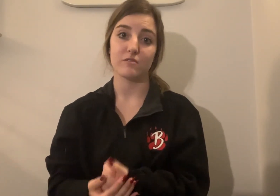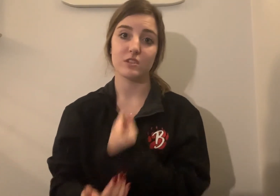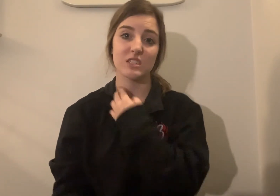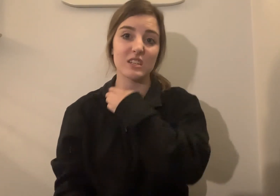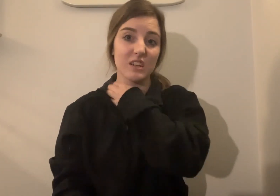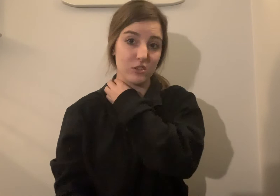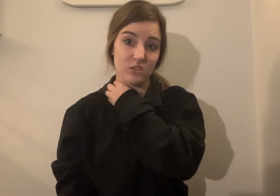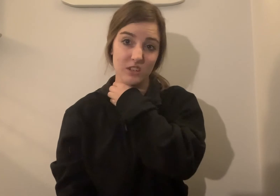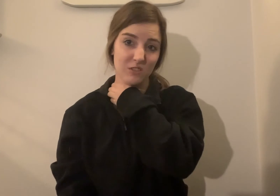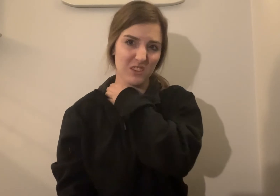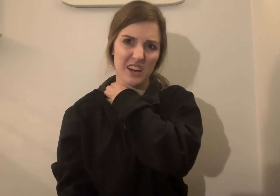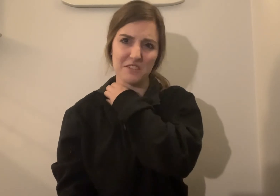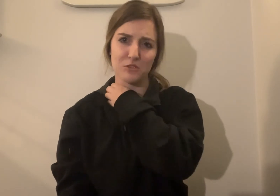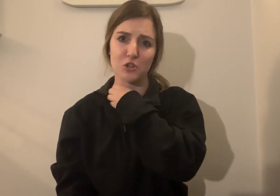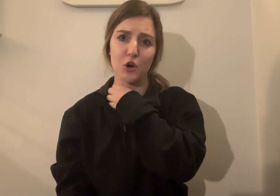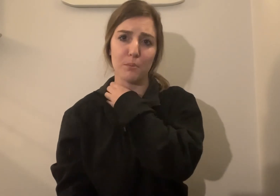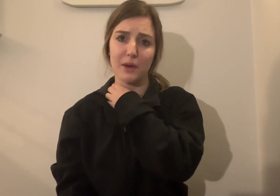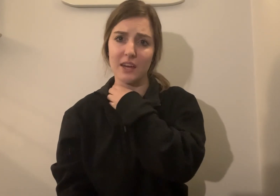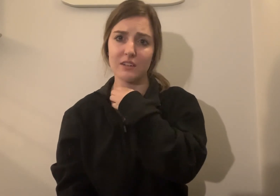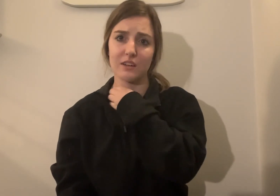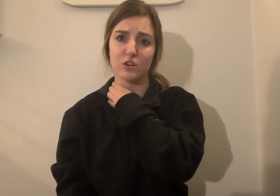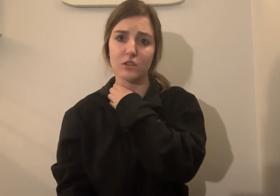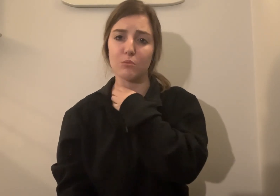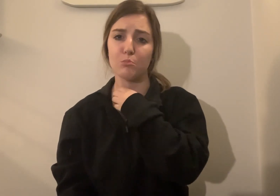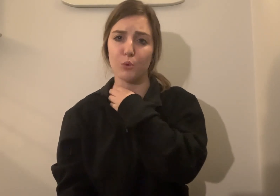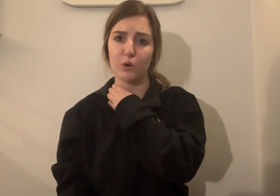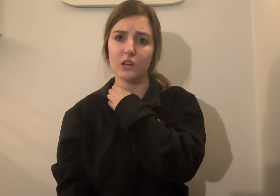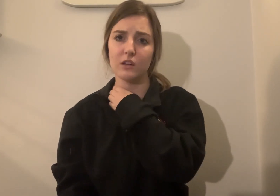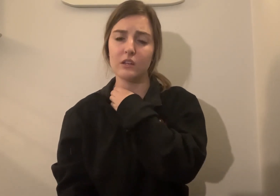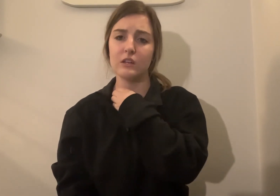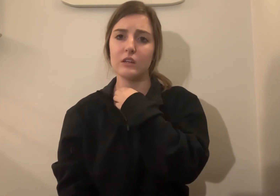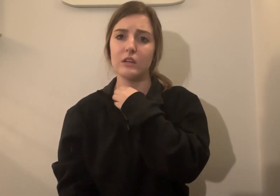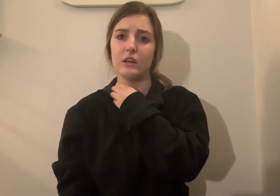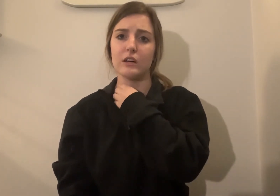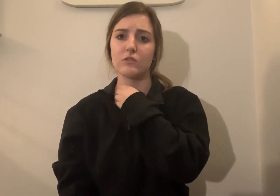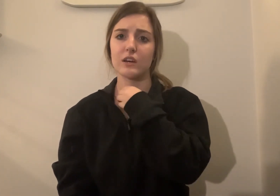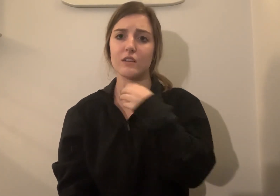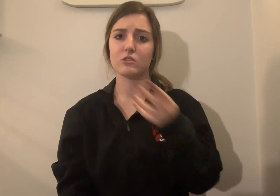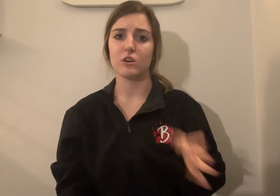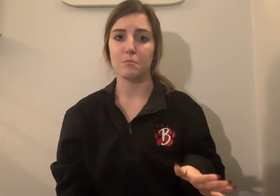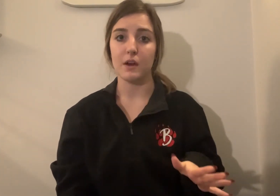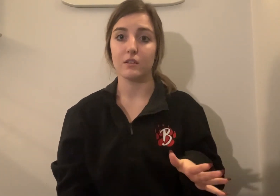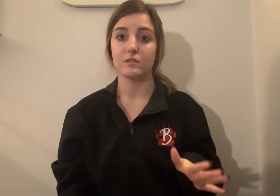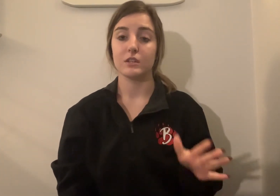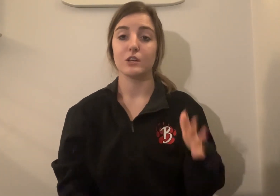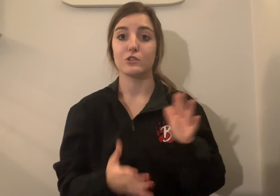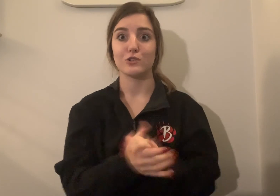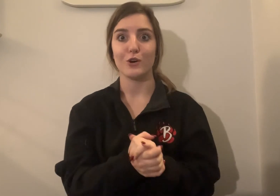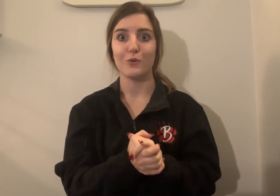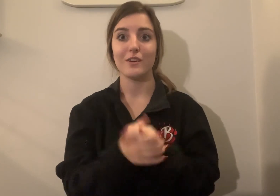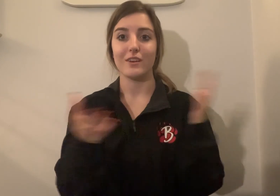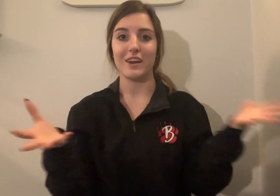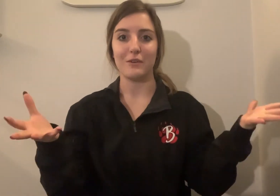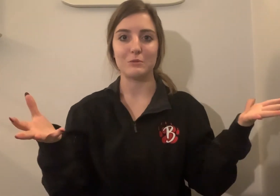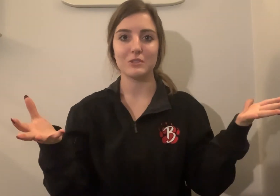I don't think I ever taught man. I taught like boy. I don't think I ever taught man. So now I will teach it to